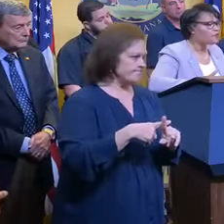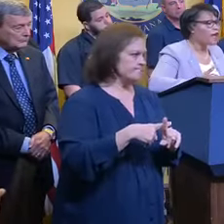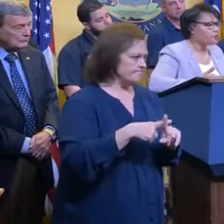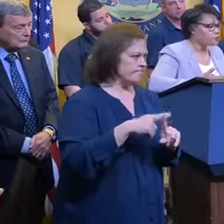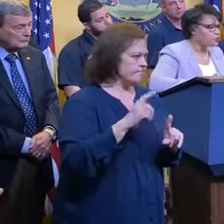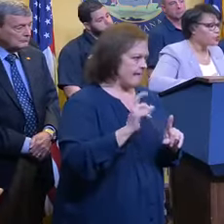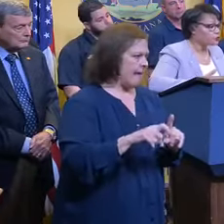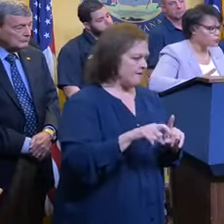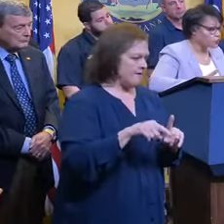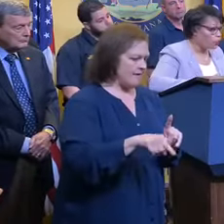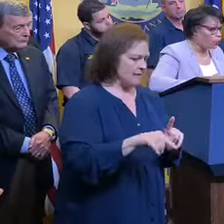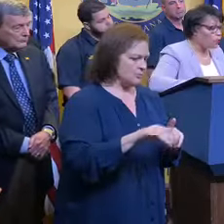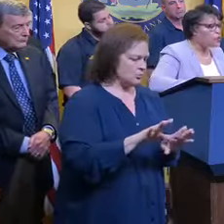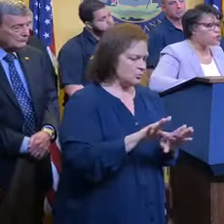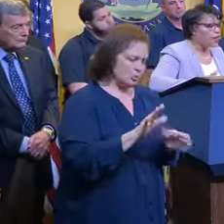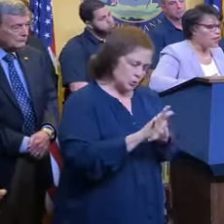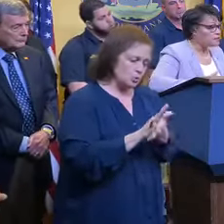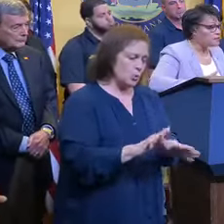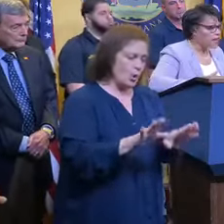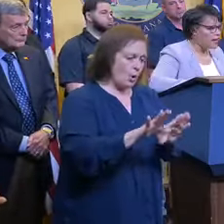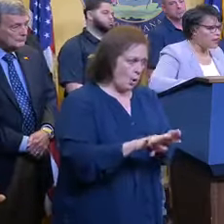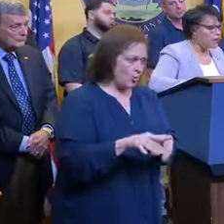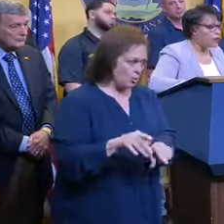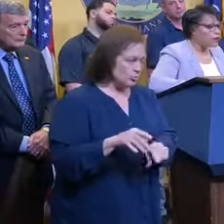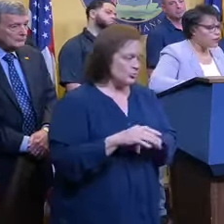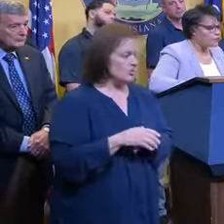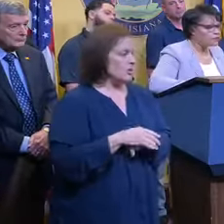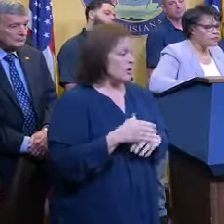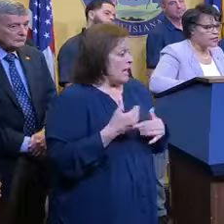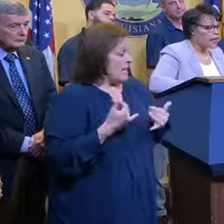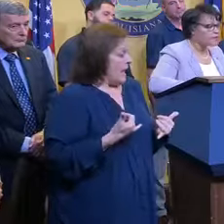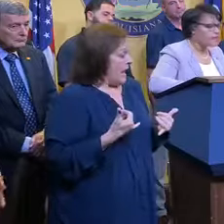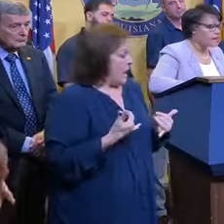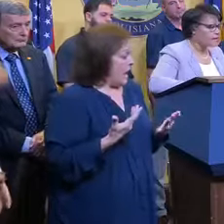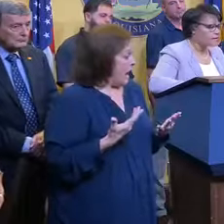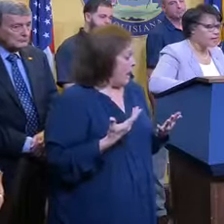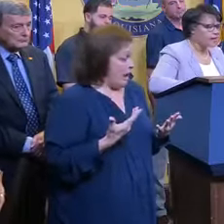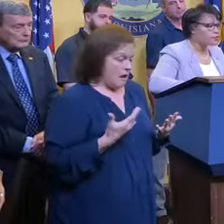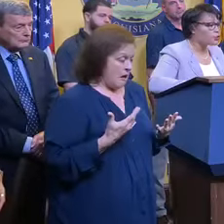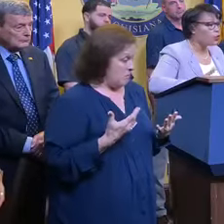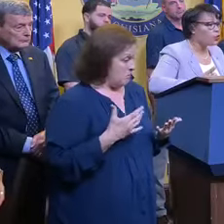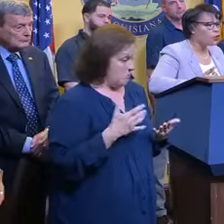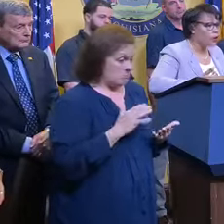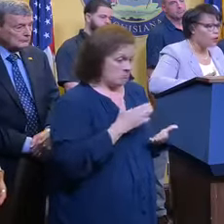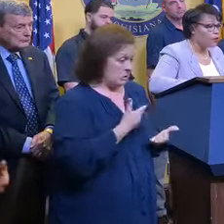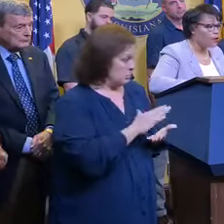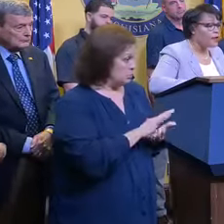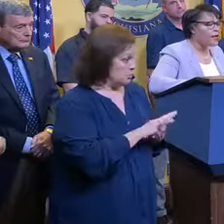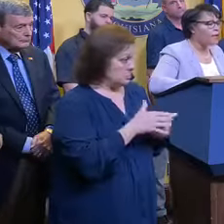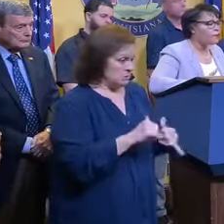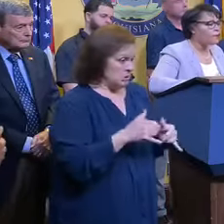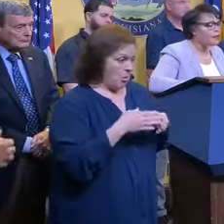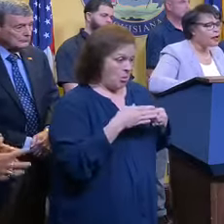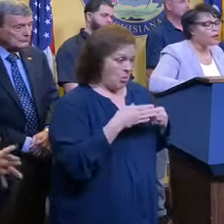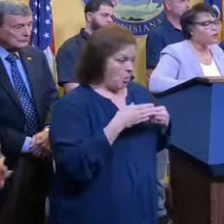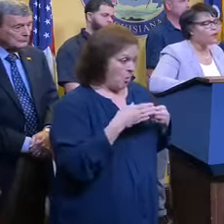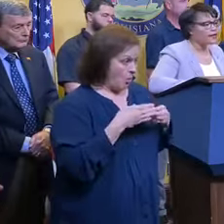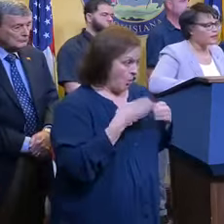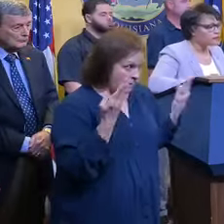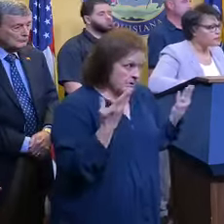be with that particular school. So as of now, relative to NOPS, that is not the case. School will go on, and